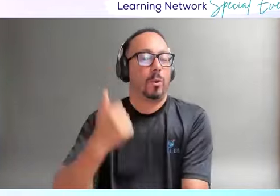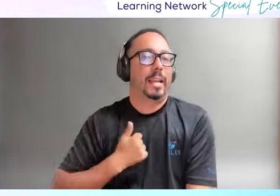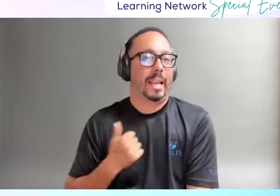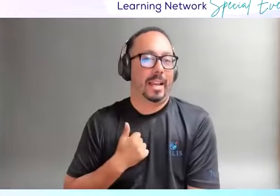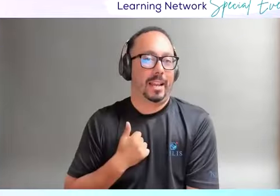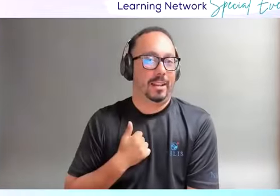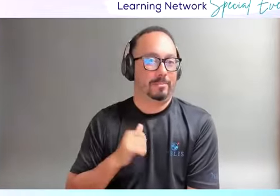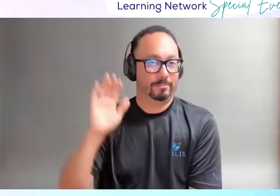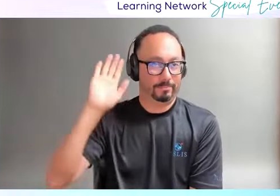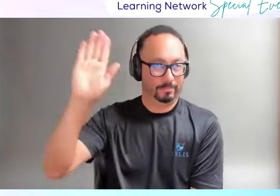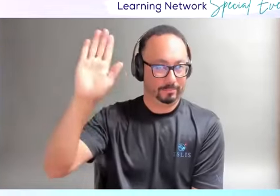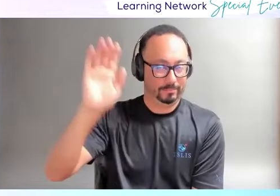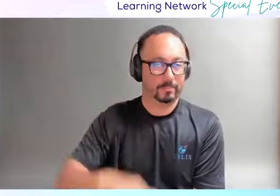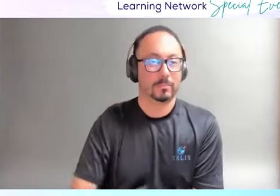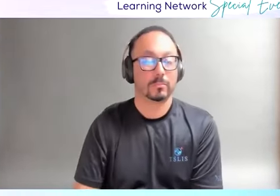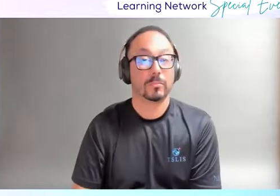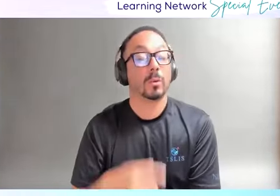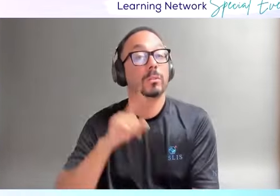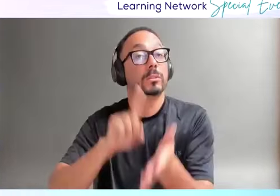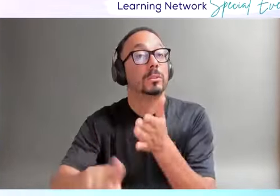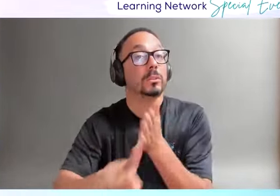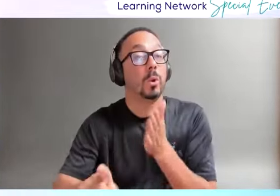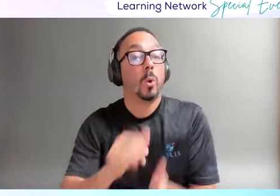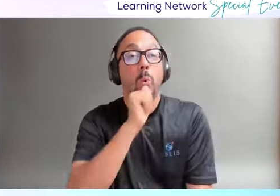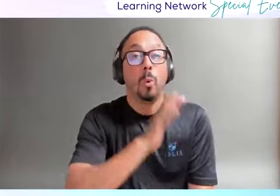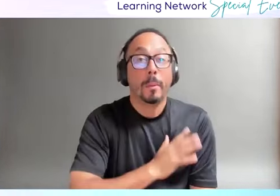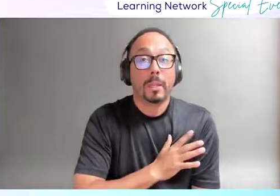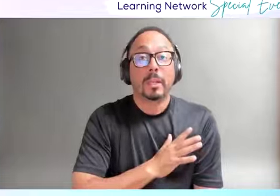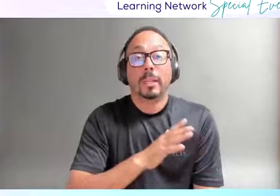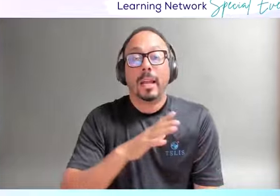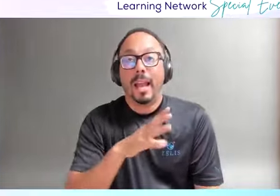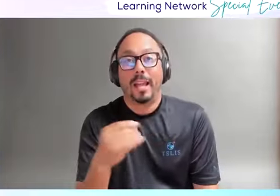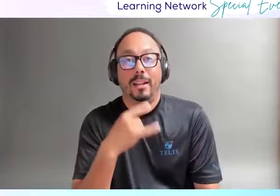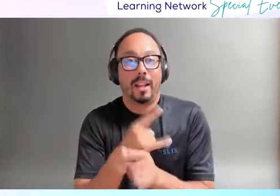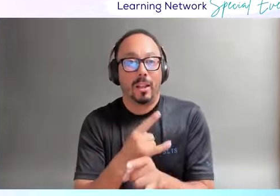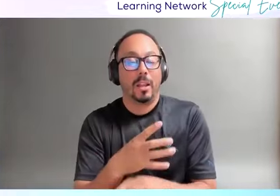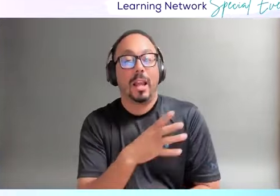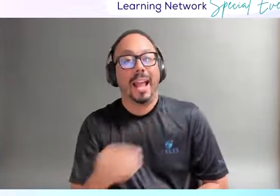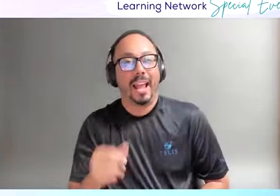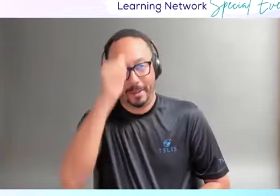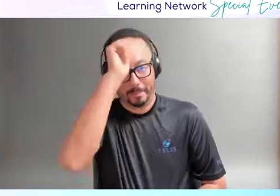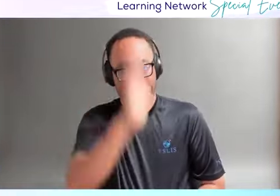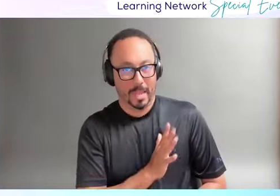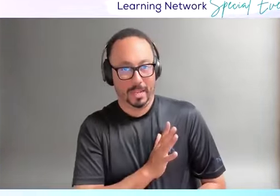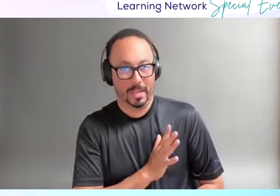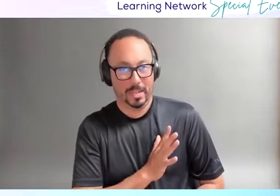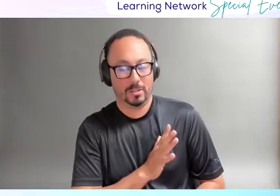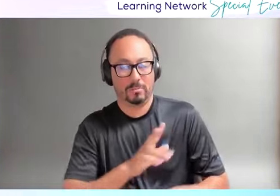impact on women and females of alcohol, and in the other case, on males and men of alcohol. And I